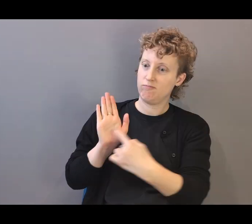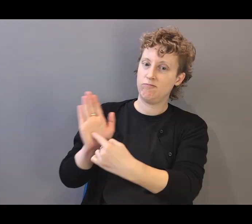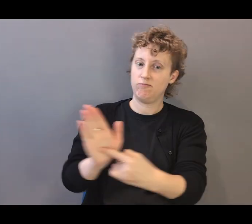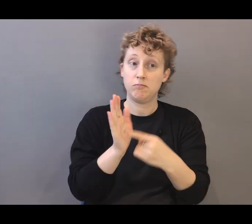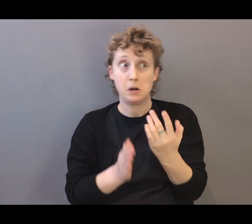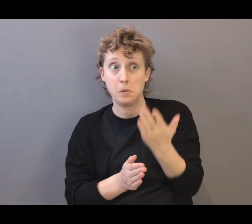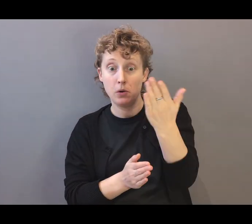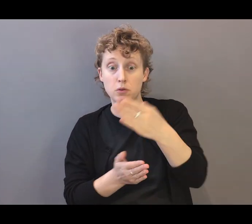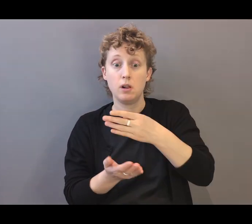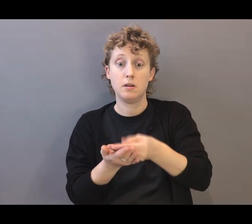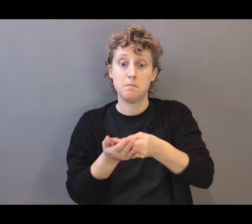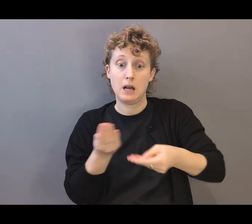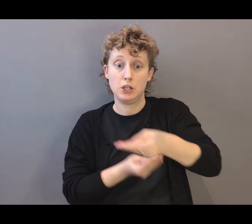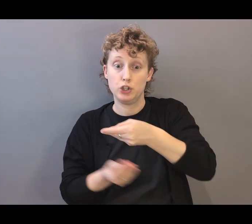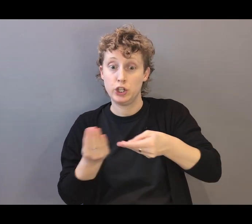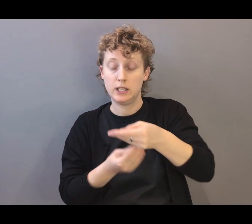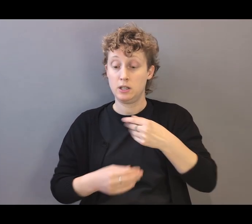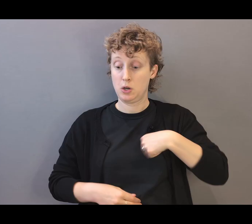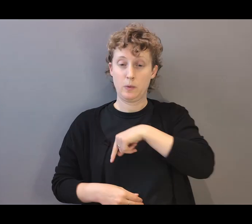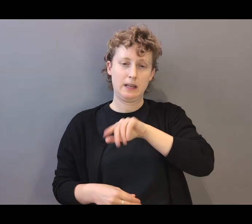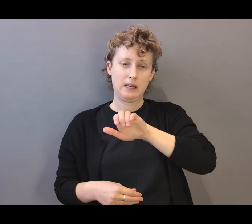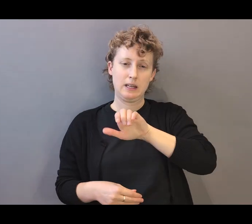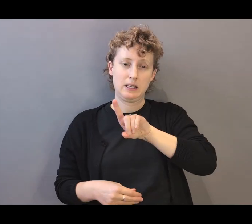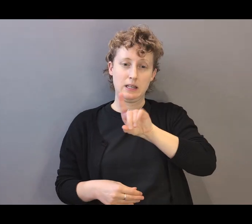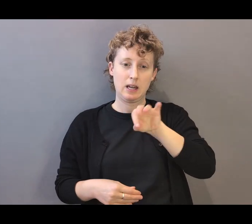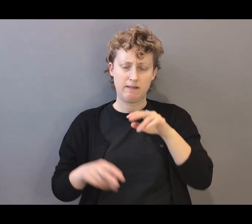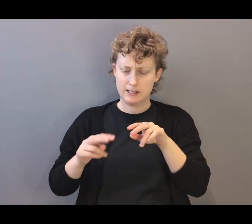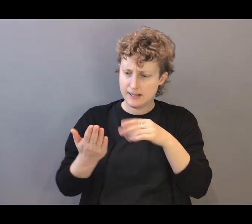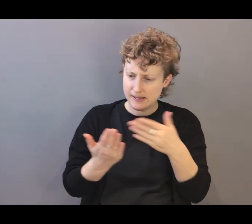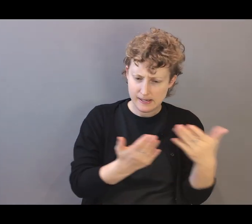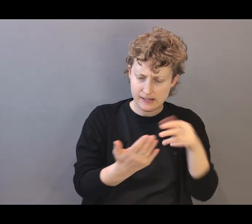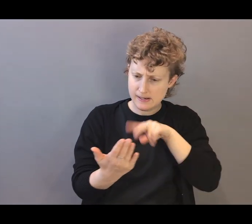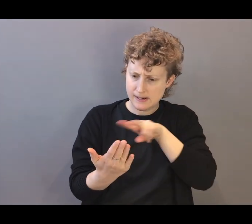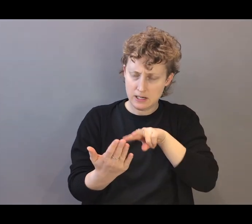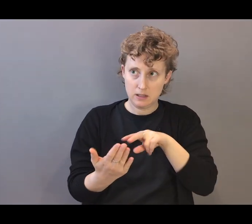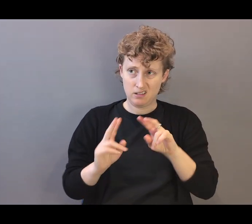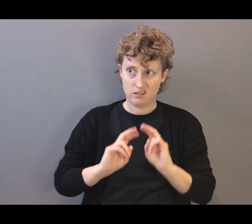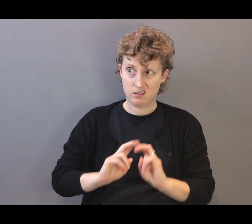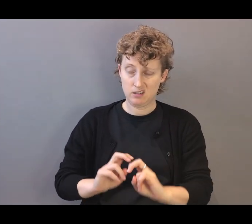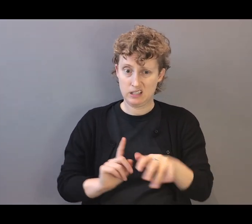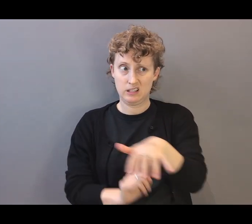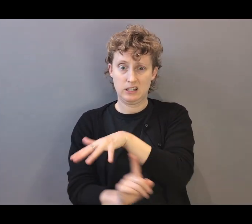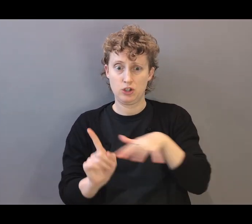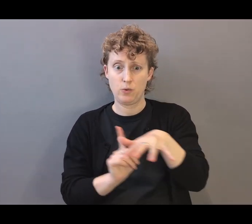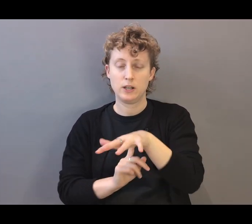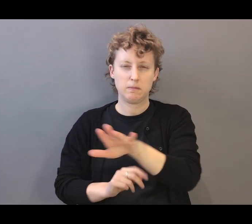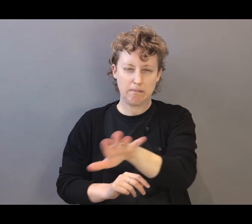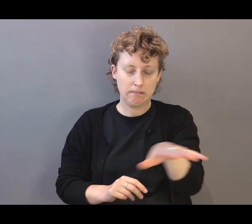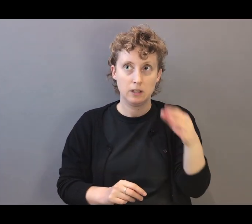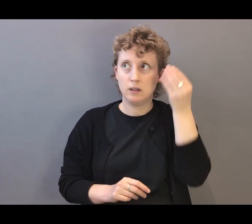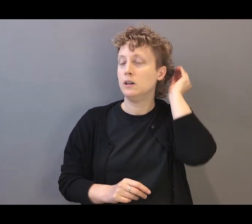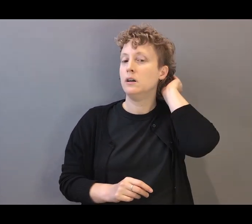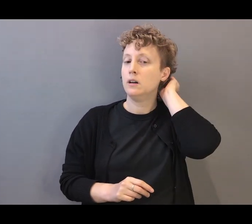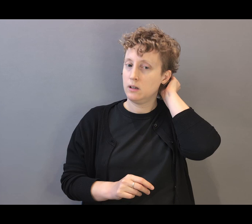from EDF are working through it to basically assess what the situation is. But what you have to keep in mind is that finally